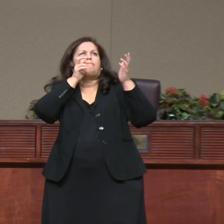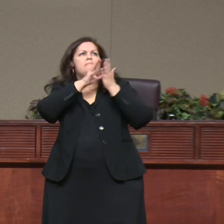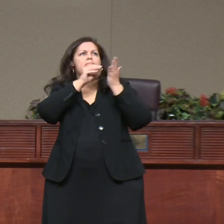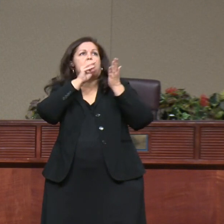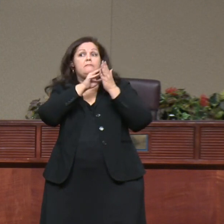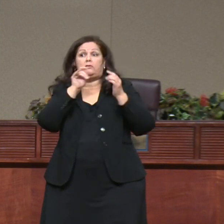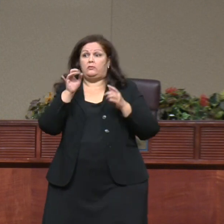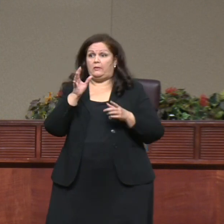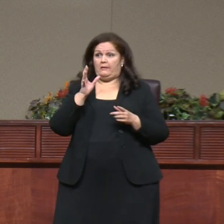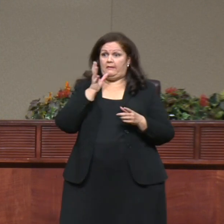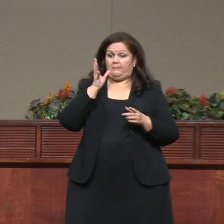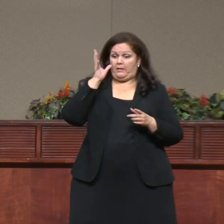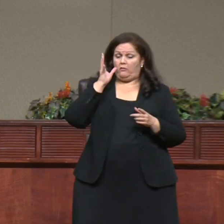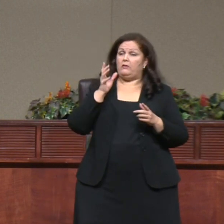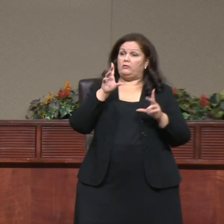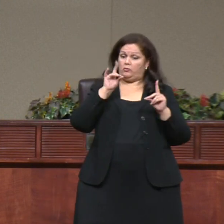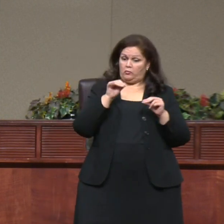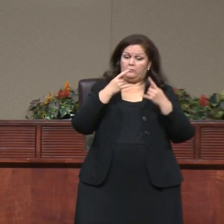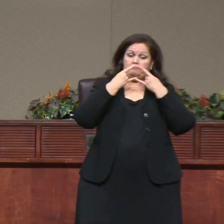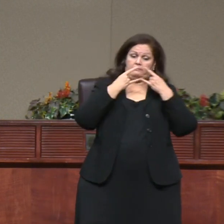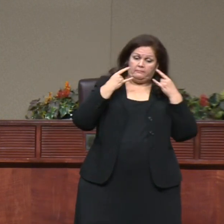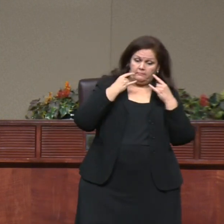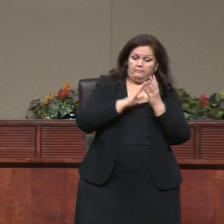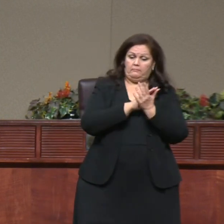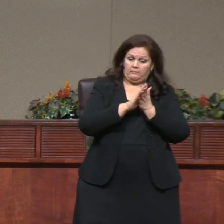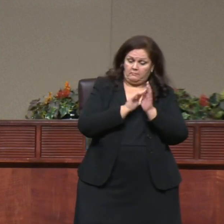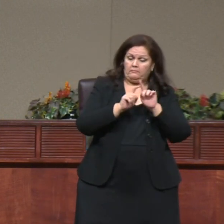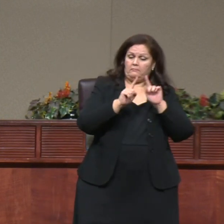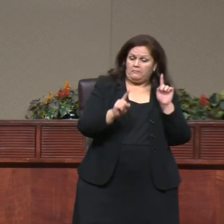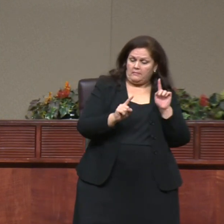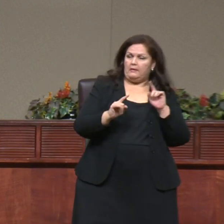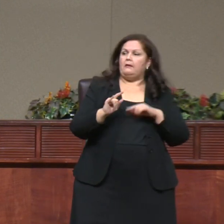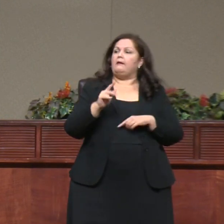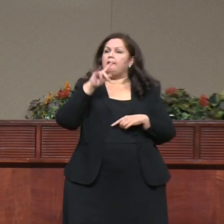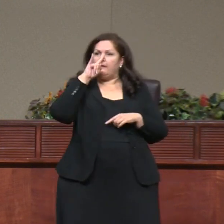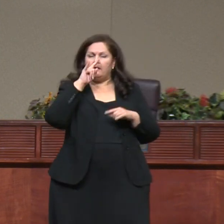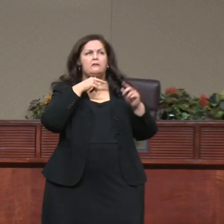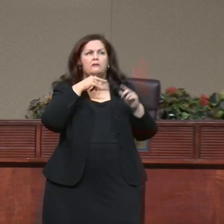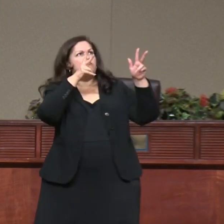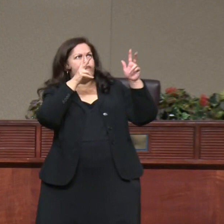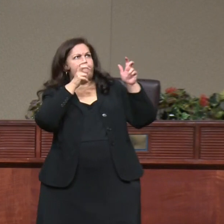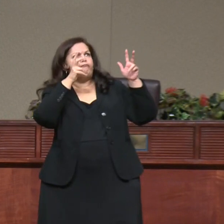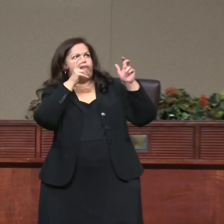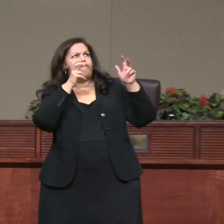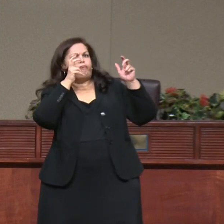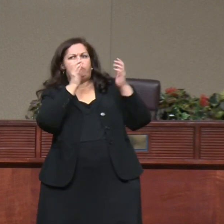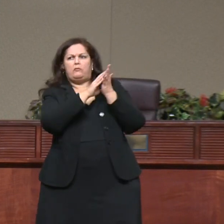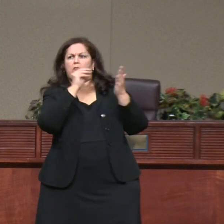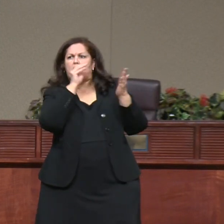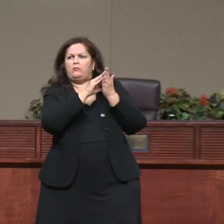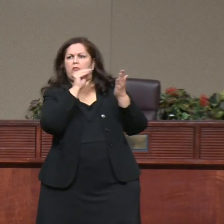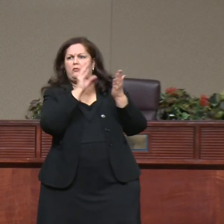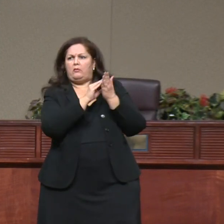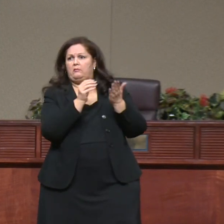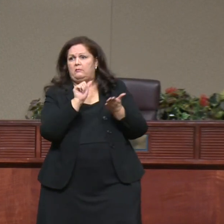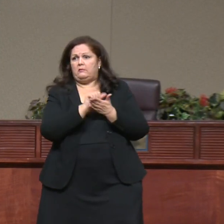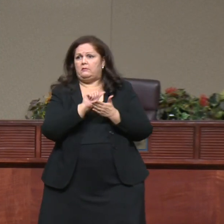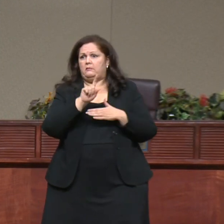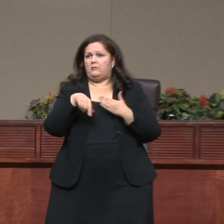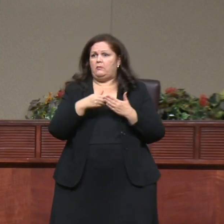parenting that behavior and educating our children in protective measures is the only way that we are going to achieve